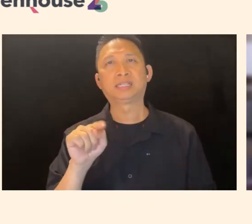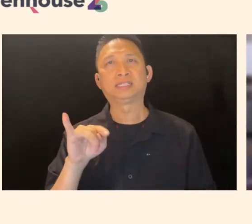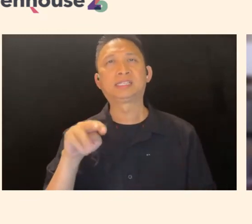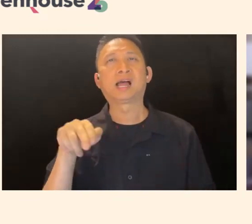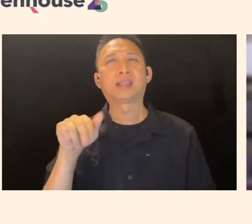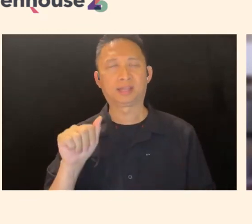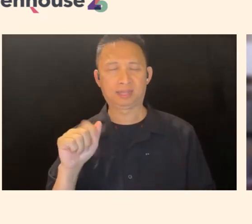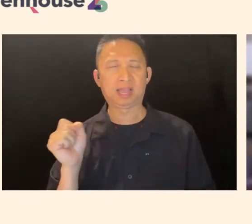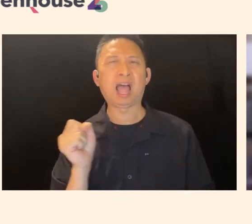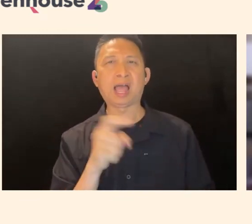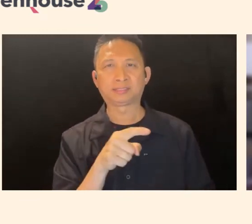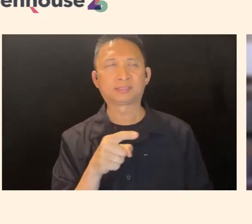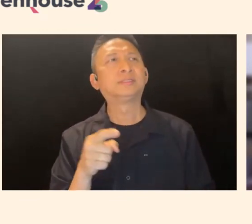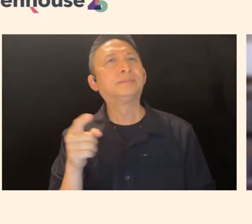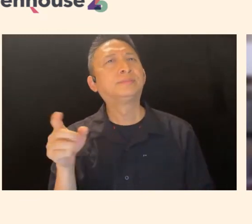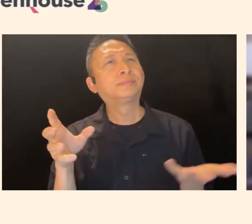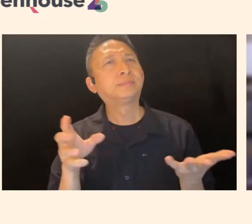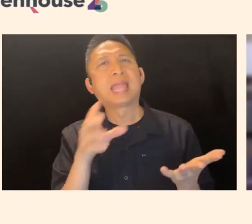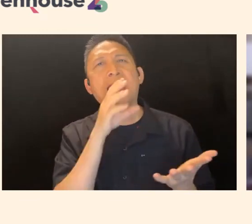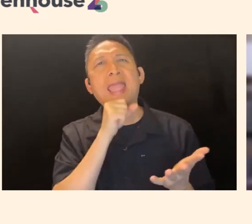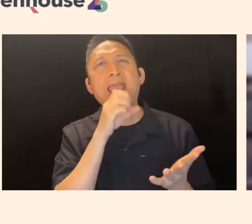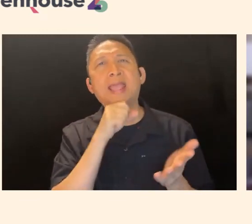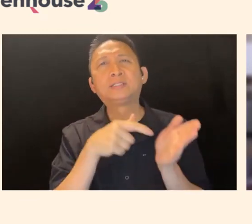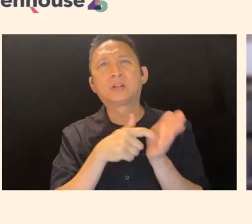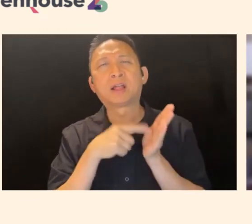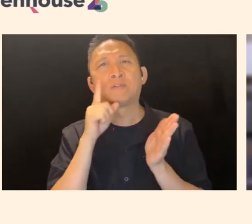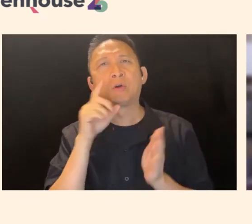age requirement for the senior housing?